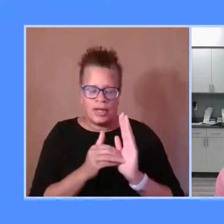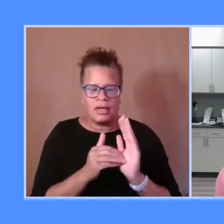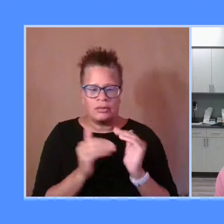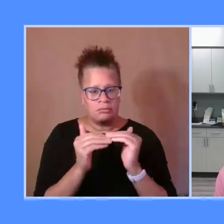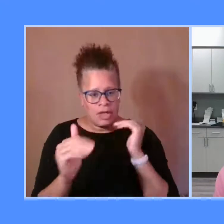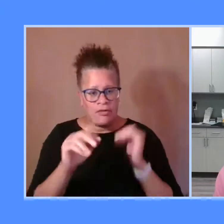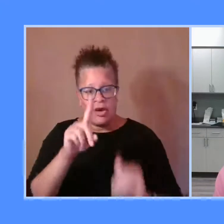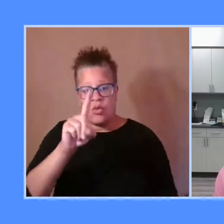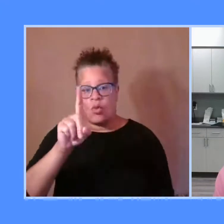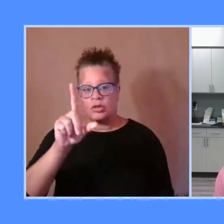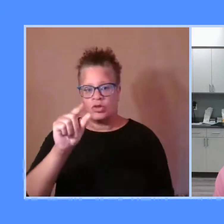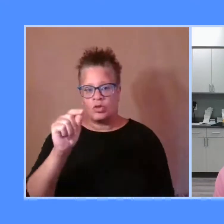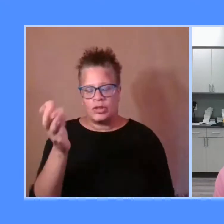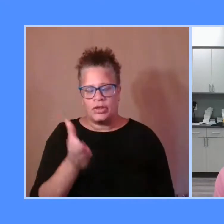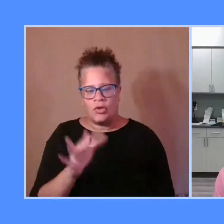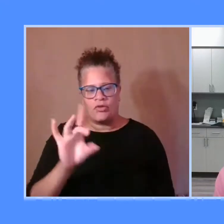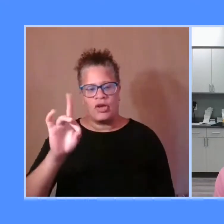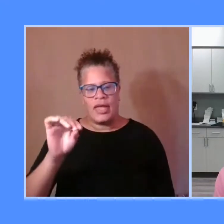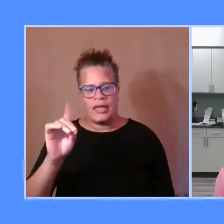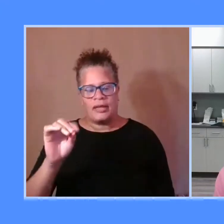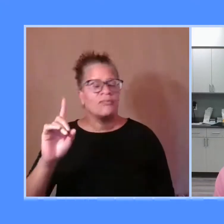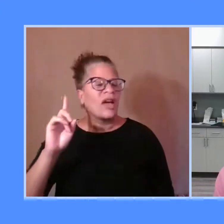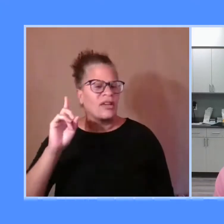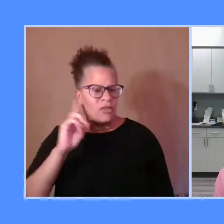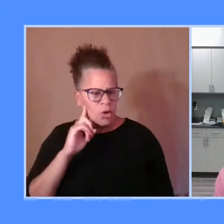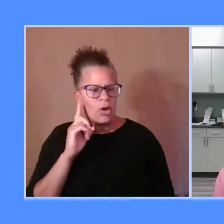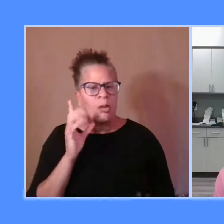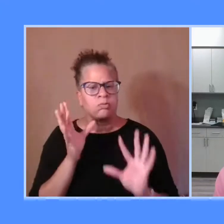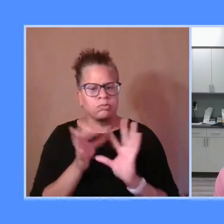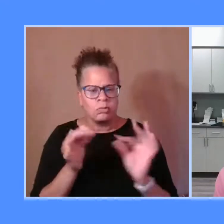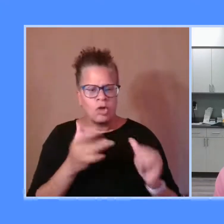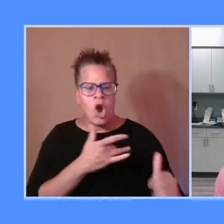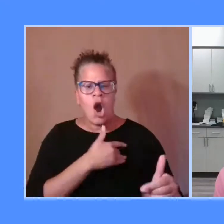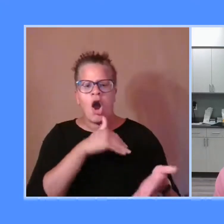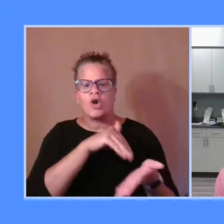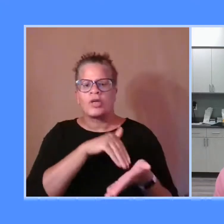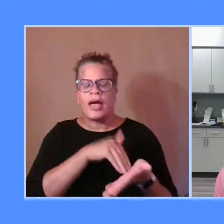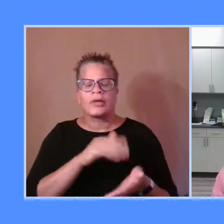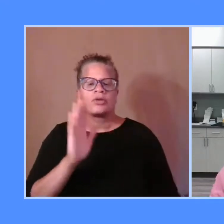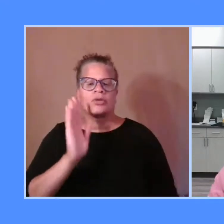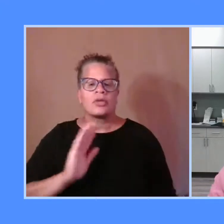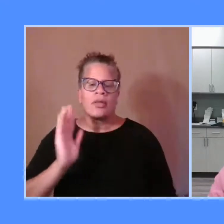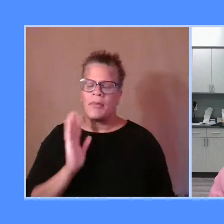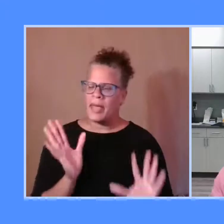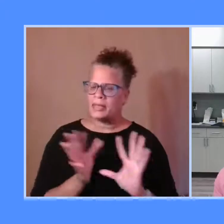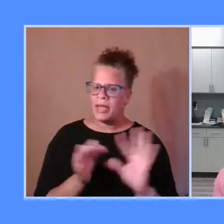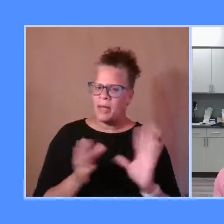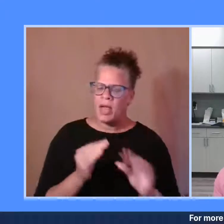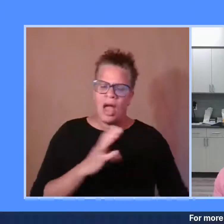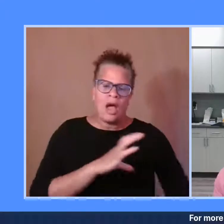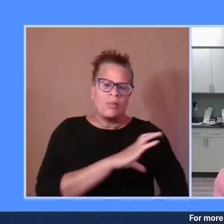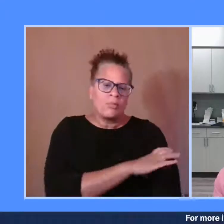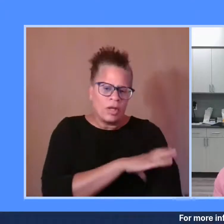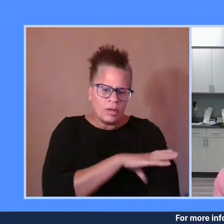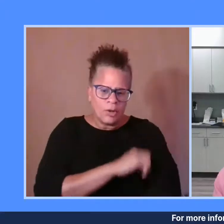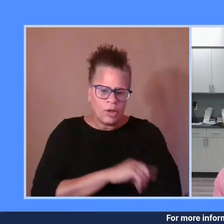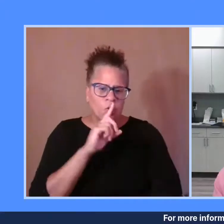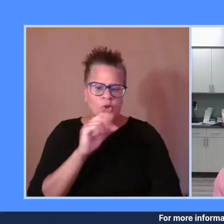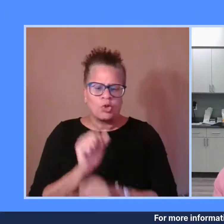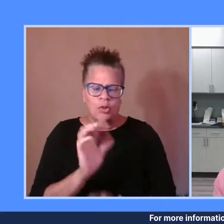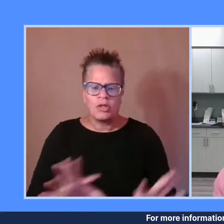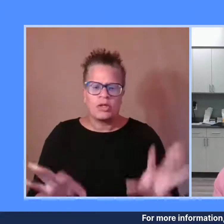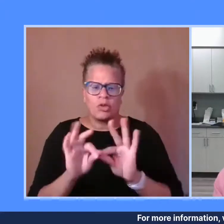80. I've actually heard a lot of cardiologists in the past say that your blood pressure should really be as low